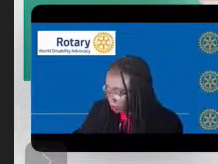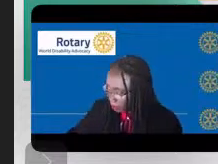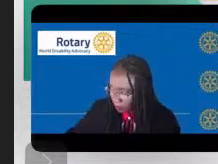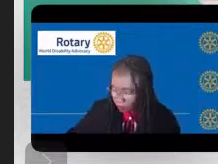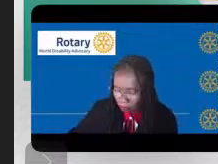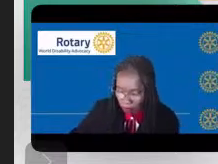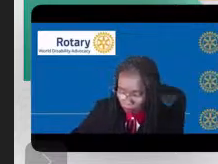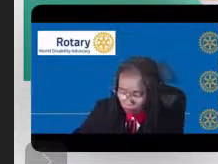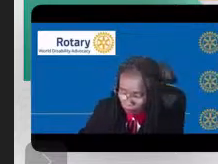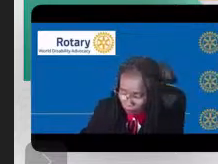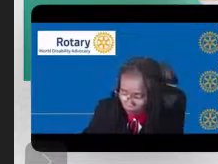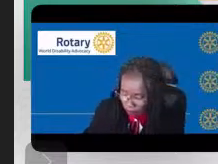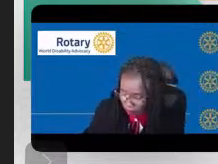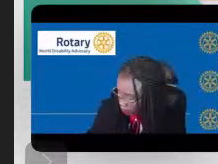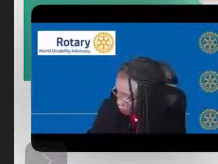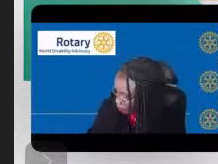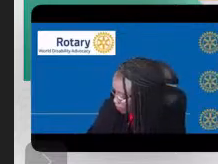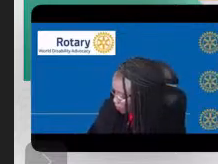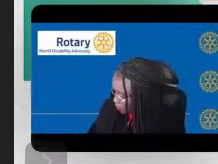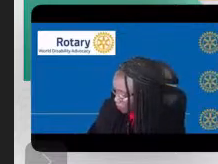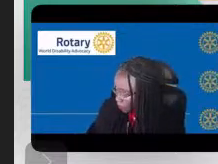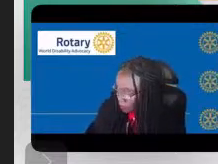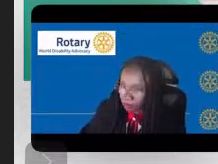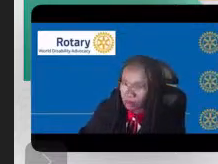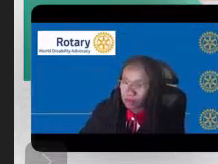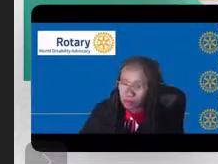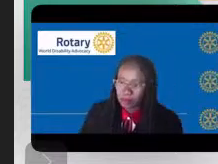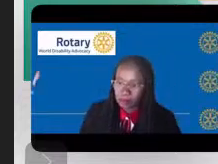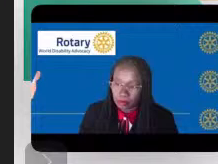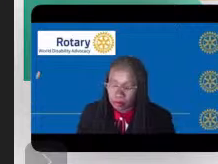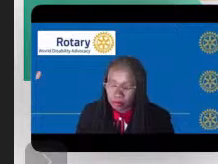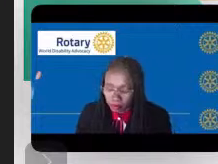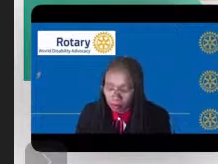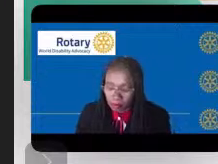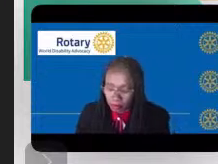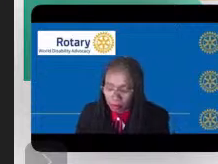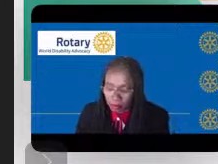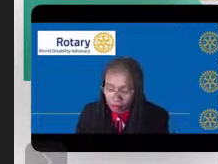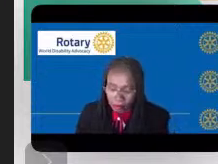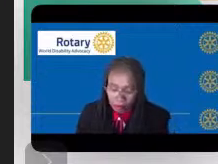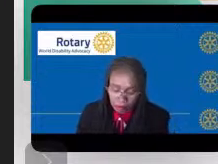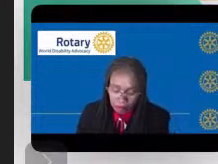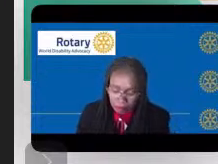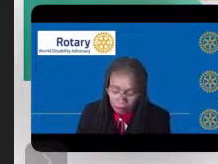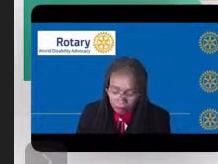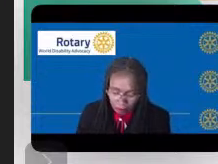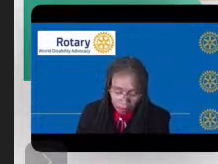preview: who, what, when, where, why, and how.